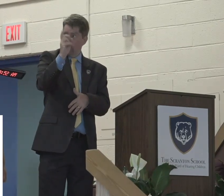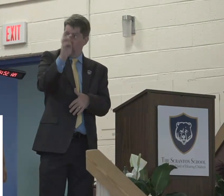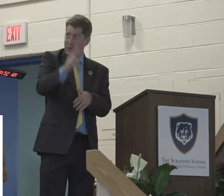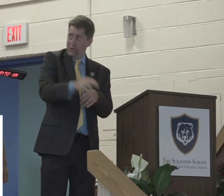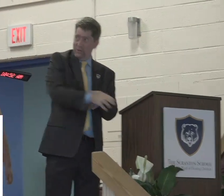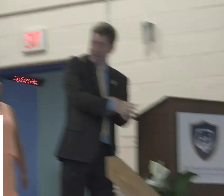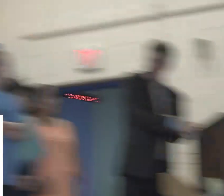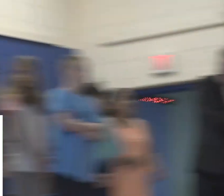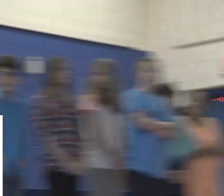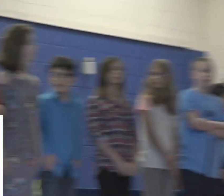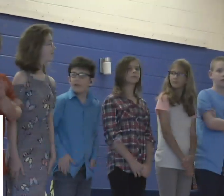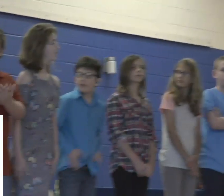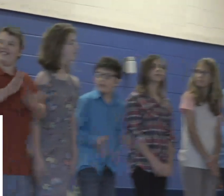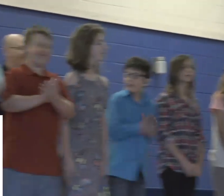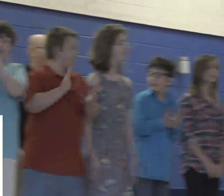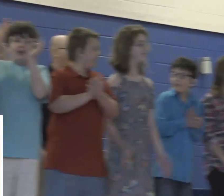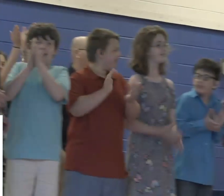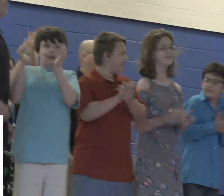Christiana Chrysler.